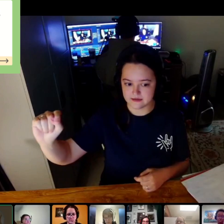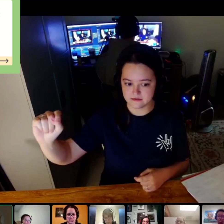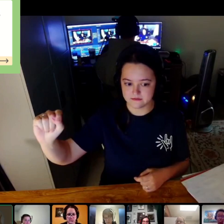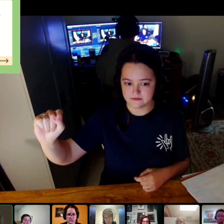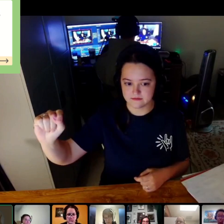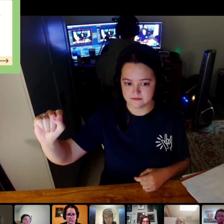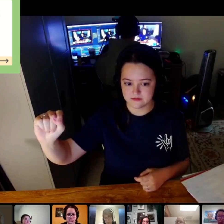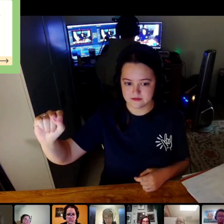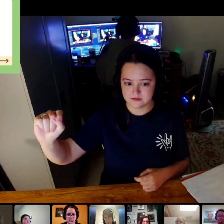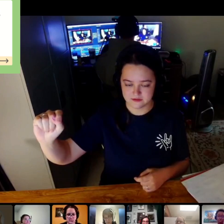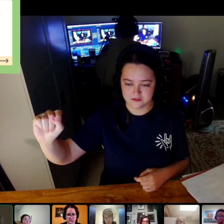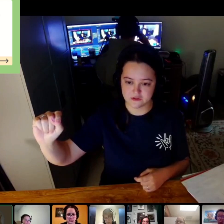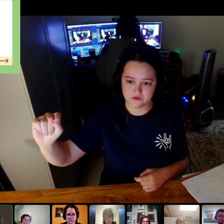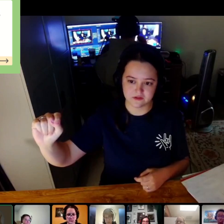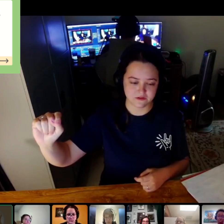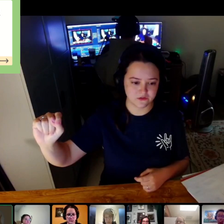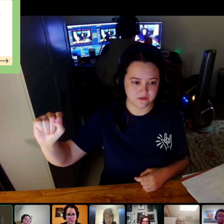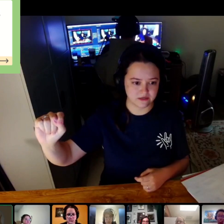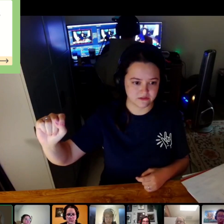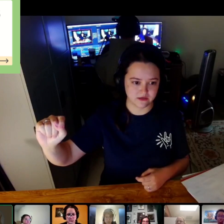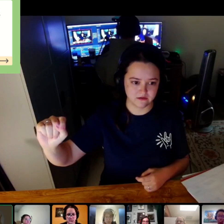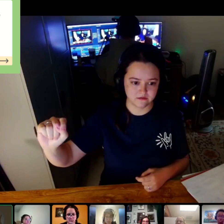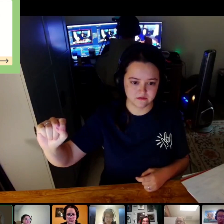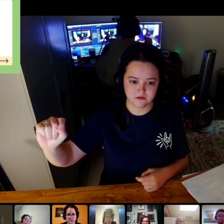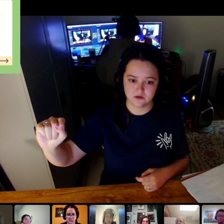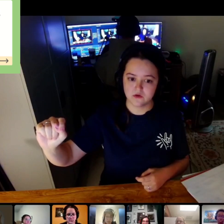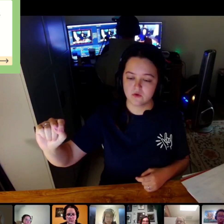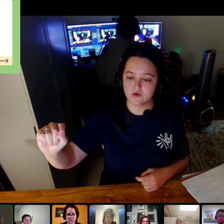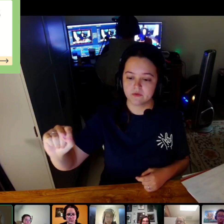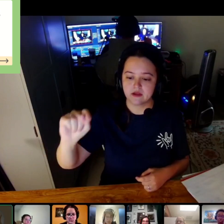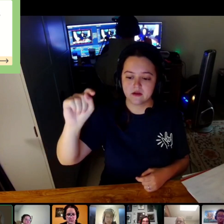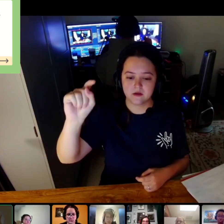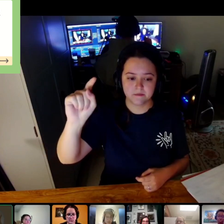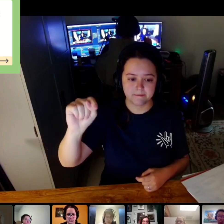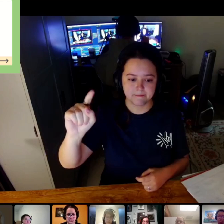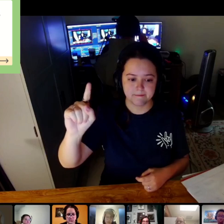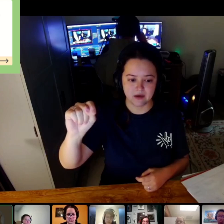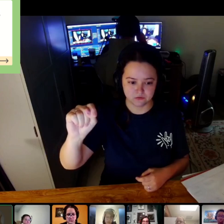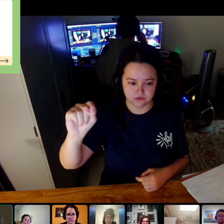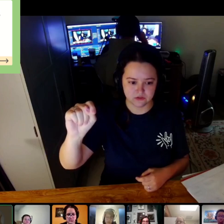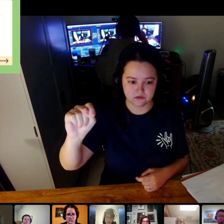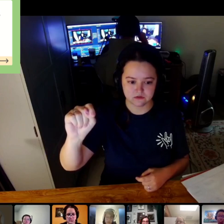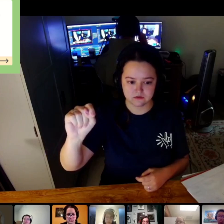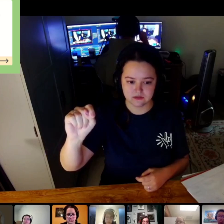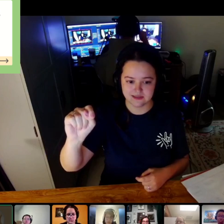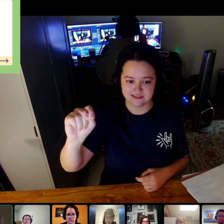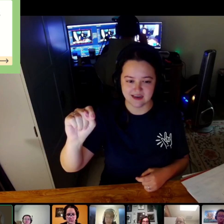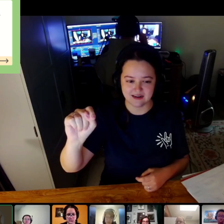it to show that there are 2 letters there, or we can bounce. It's kind of like